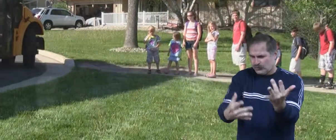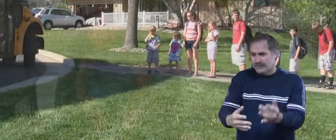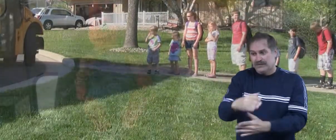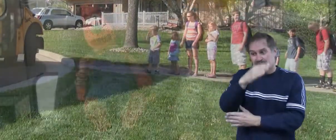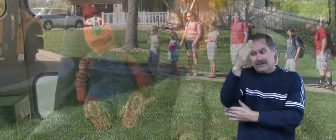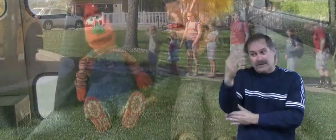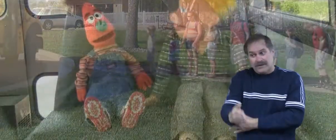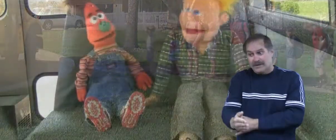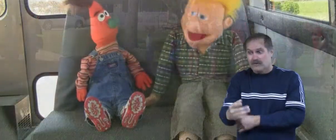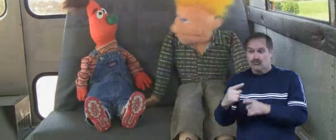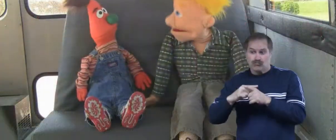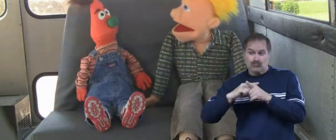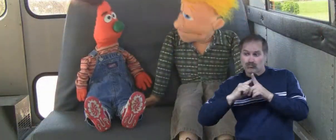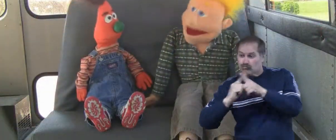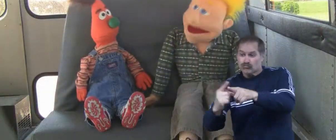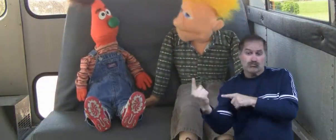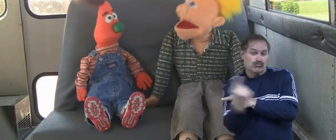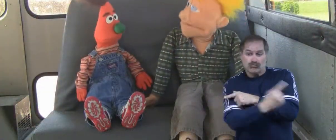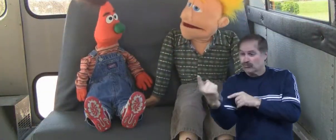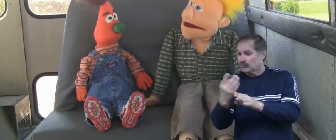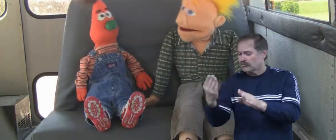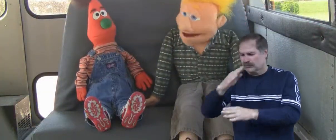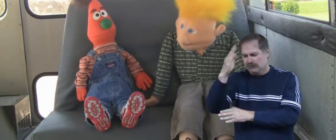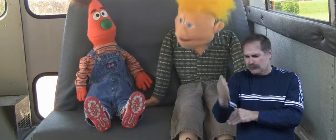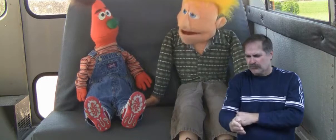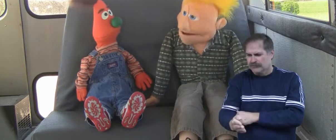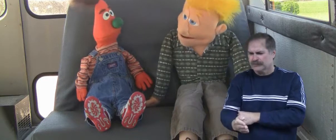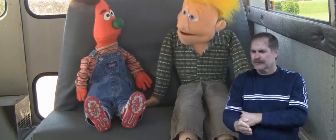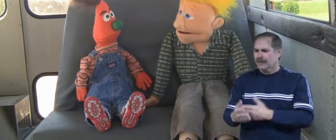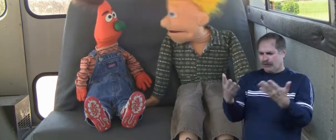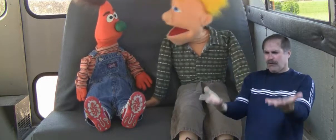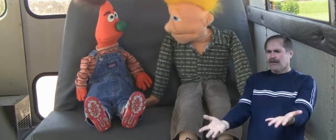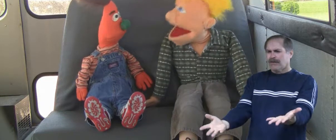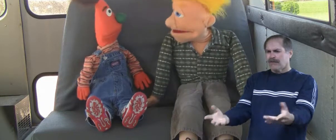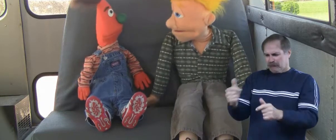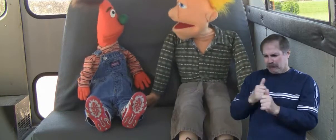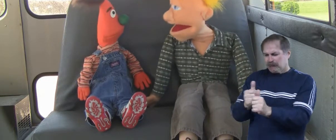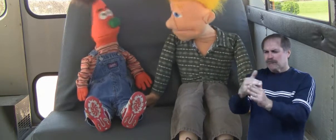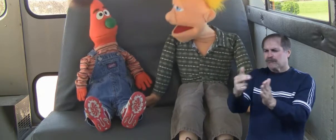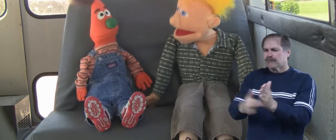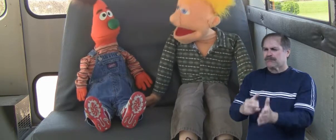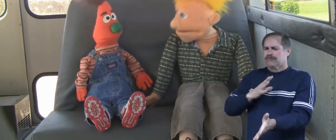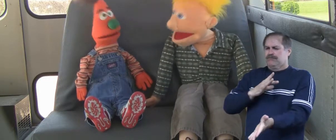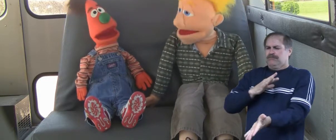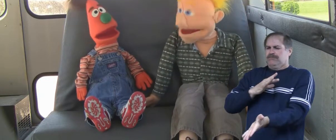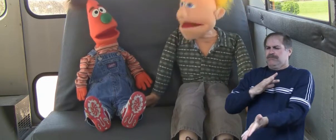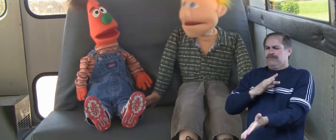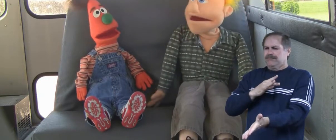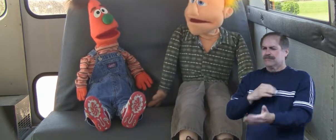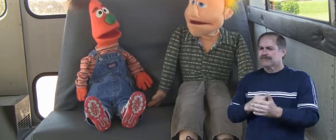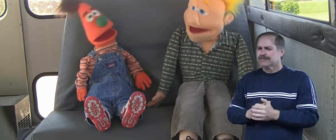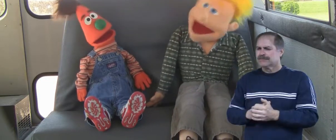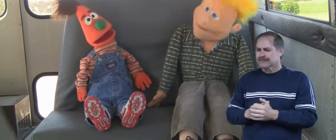bus. Never run to or from the bus. Hey, Timmy, you are following the rules right